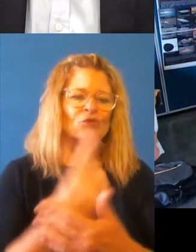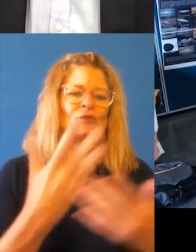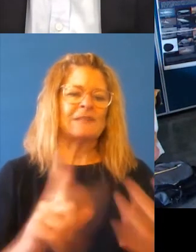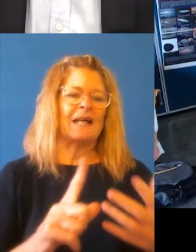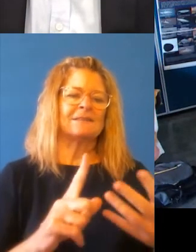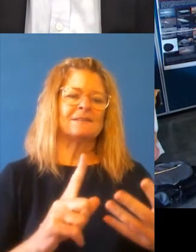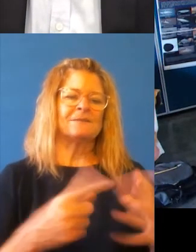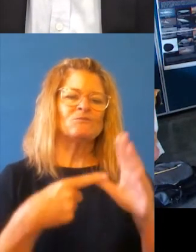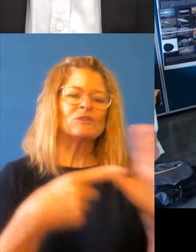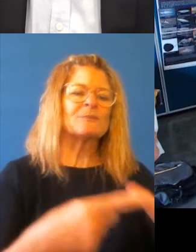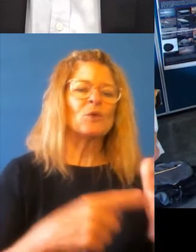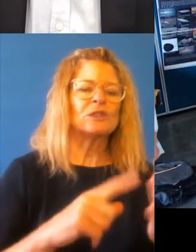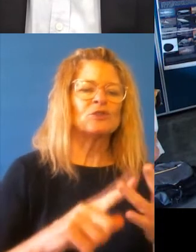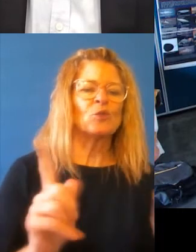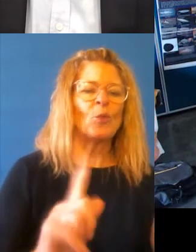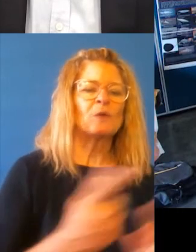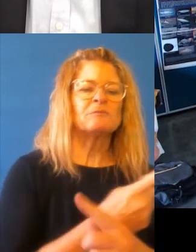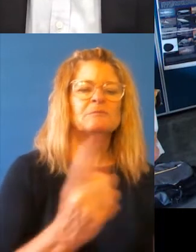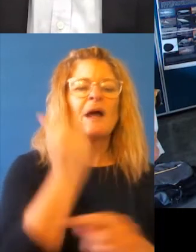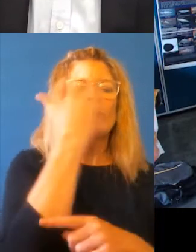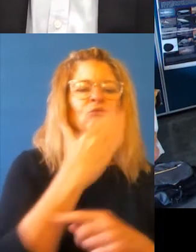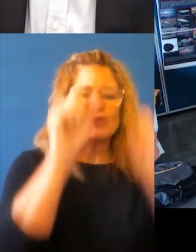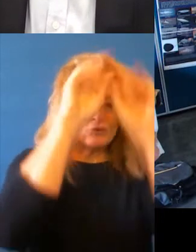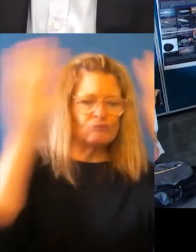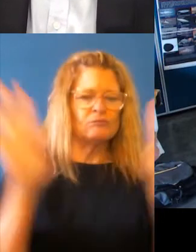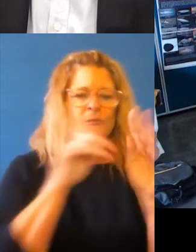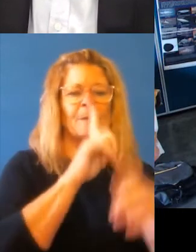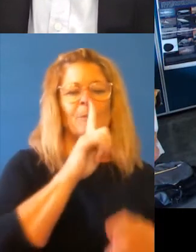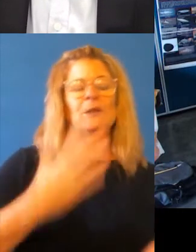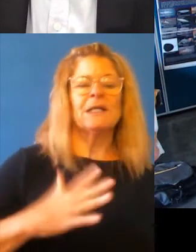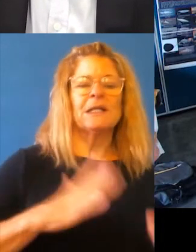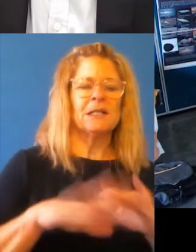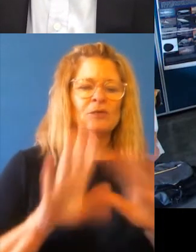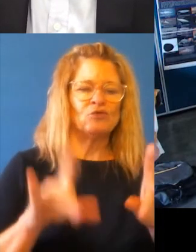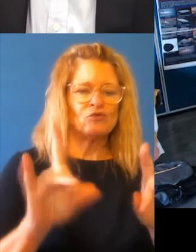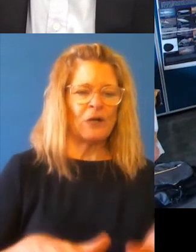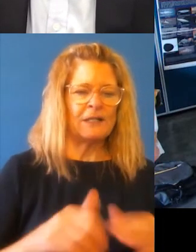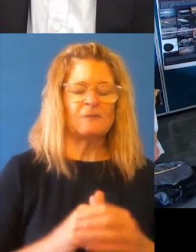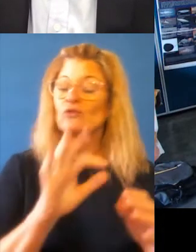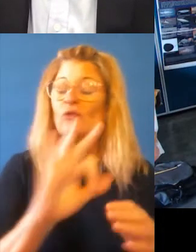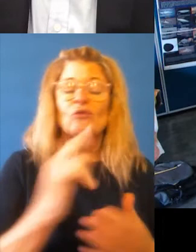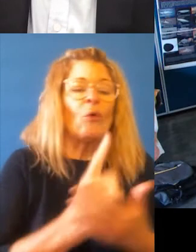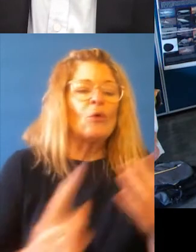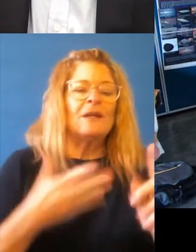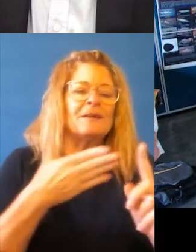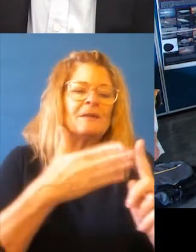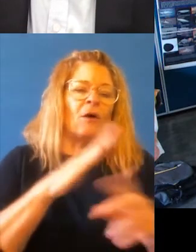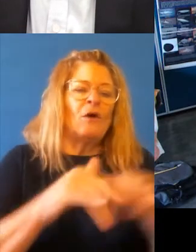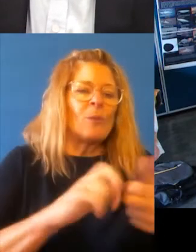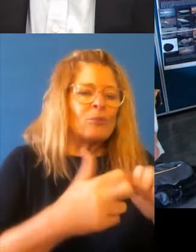not only in addressing the issues that affect our communities, but to innovate and